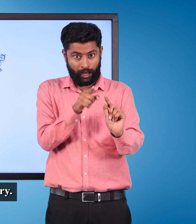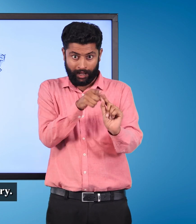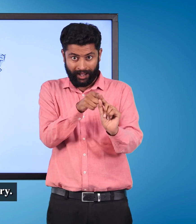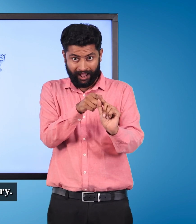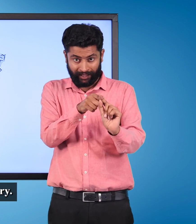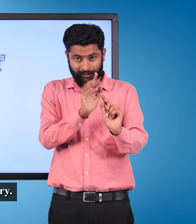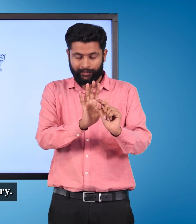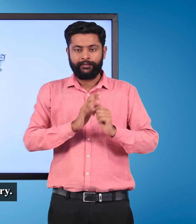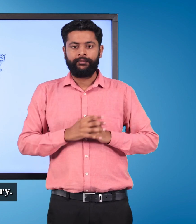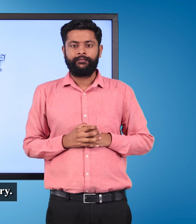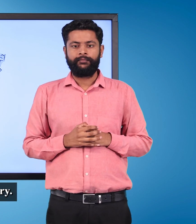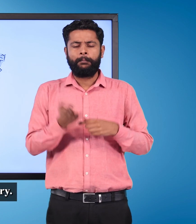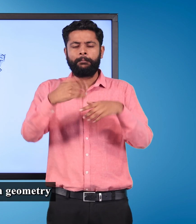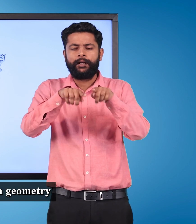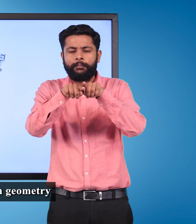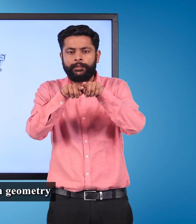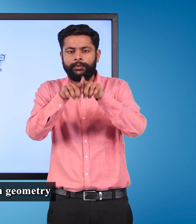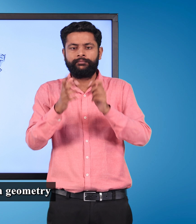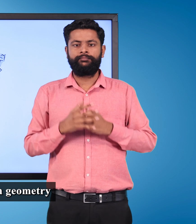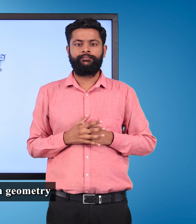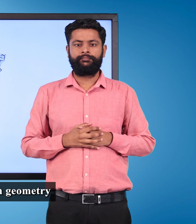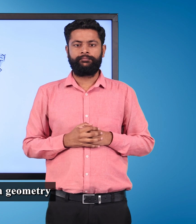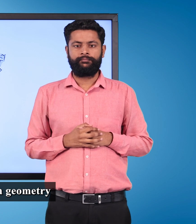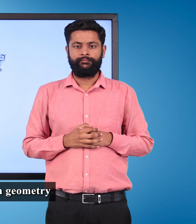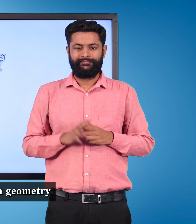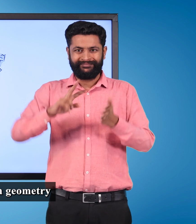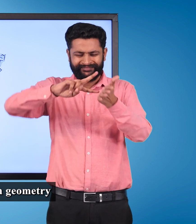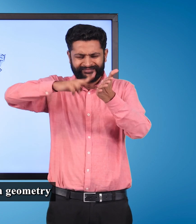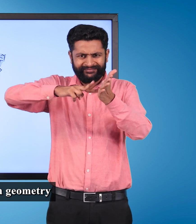geometry. For example, in geometry,